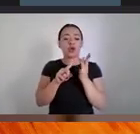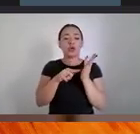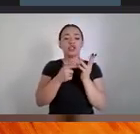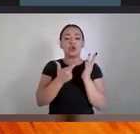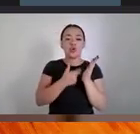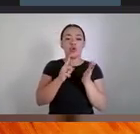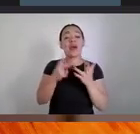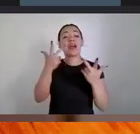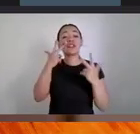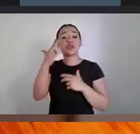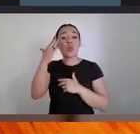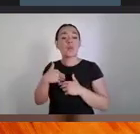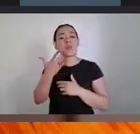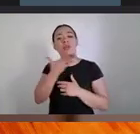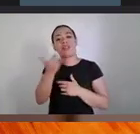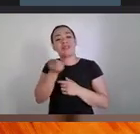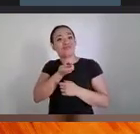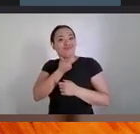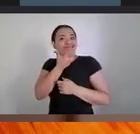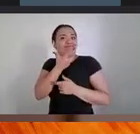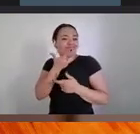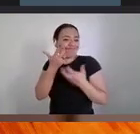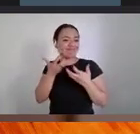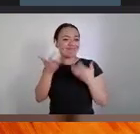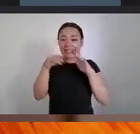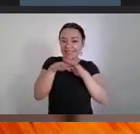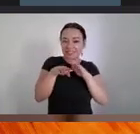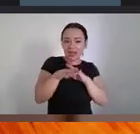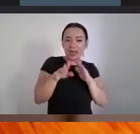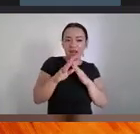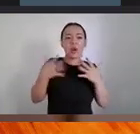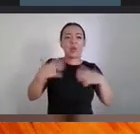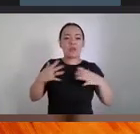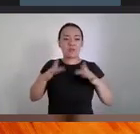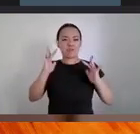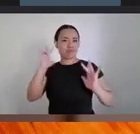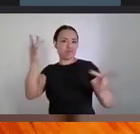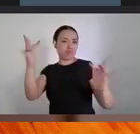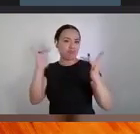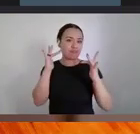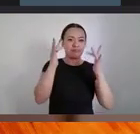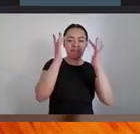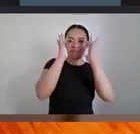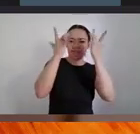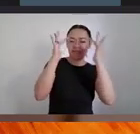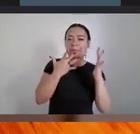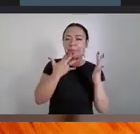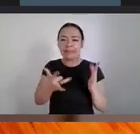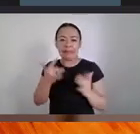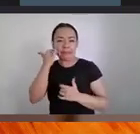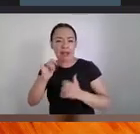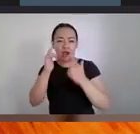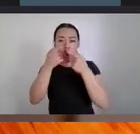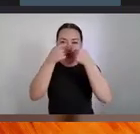person in an indoor setting. The person is wearing bold pink and black sparkly eye makeup and has a mass of colourful